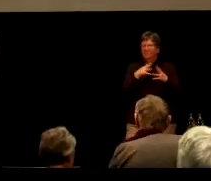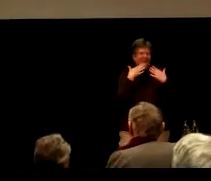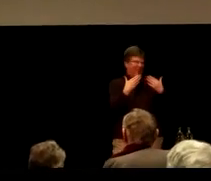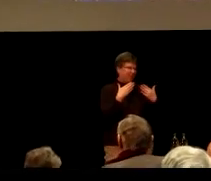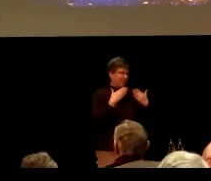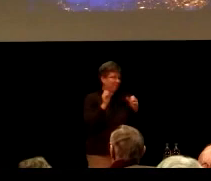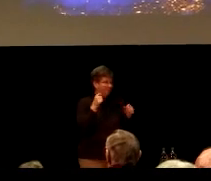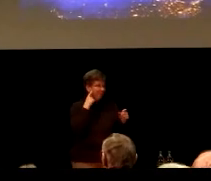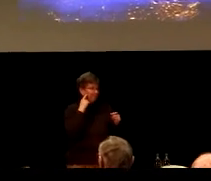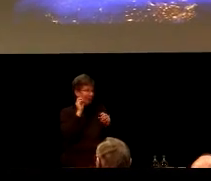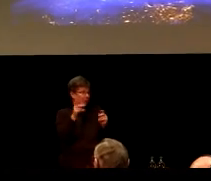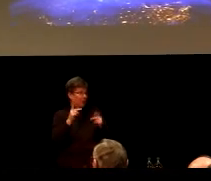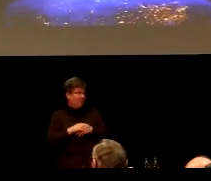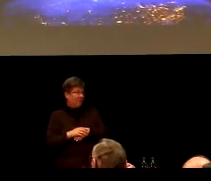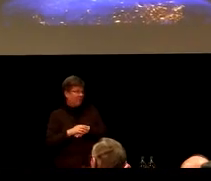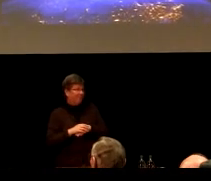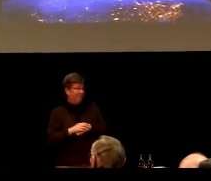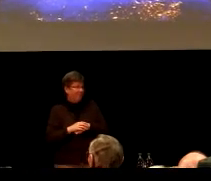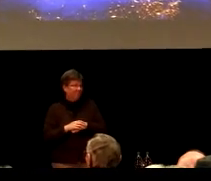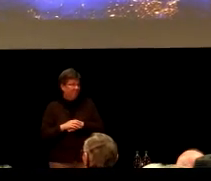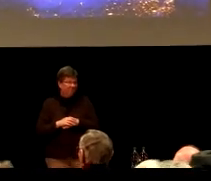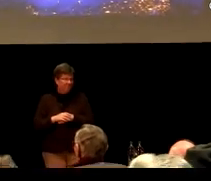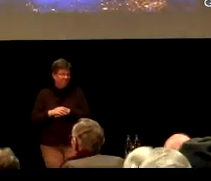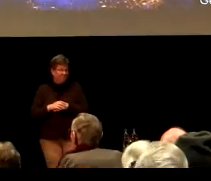Thank you. Can you hear me okay? Okay.